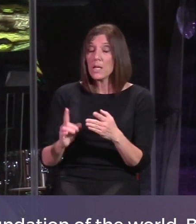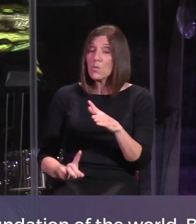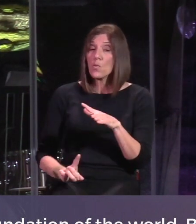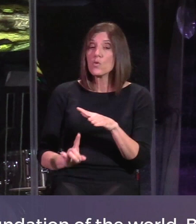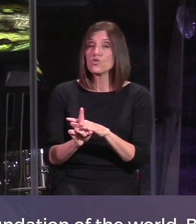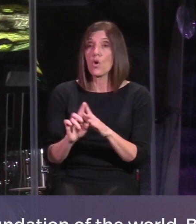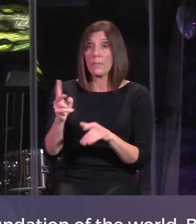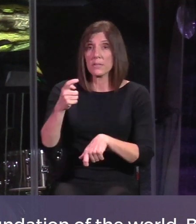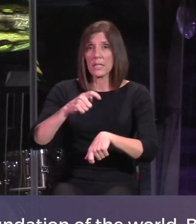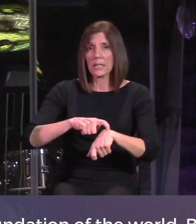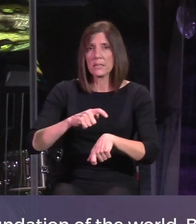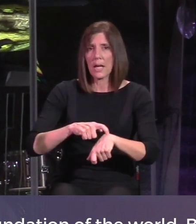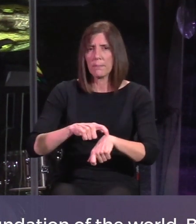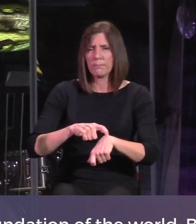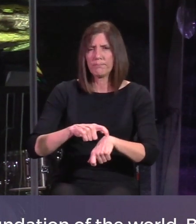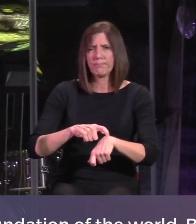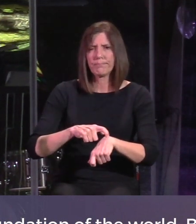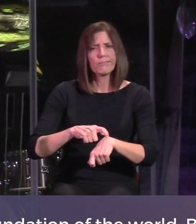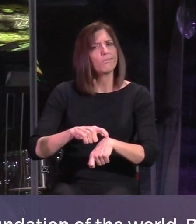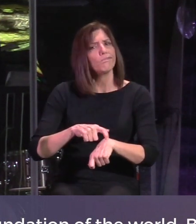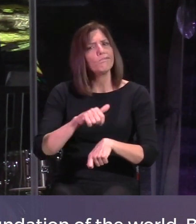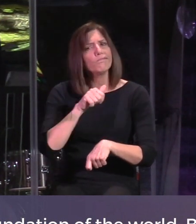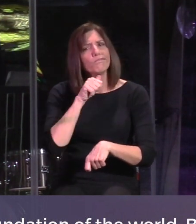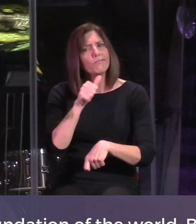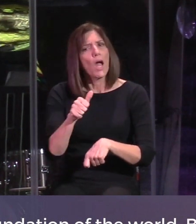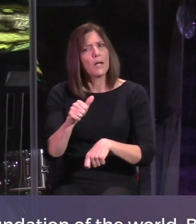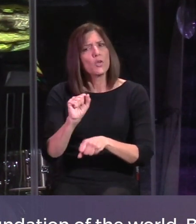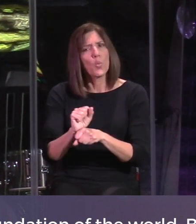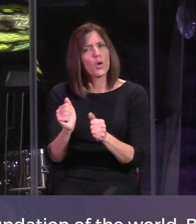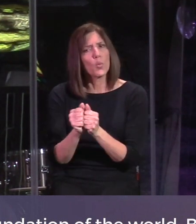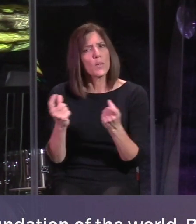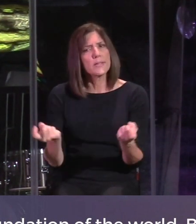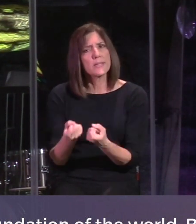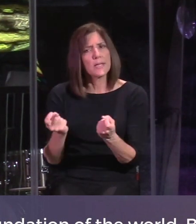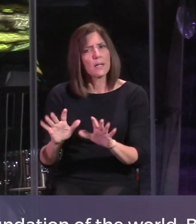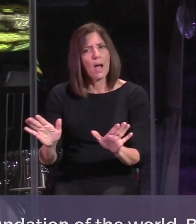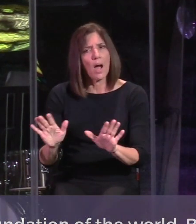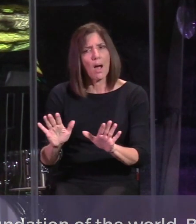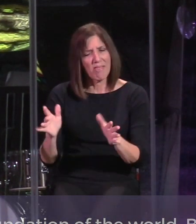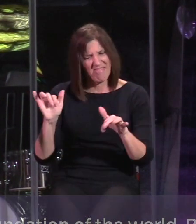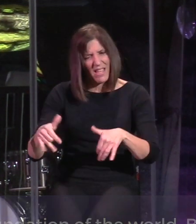sin, but to save those who are eagerly waiting for him."